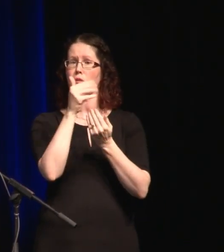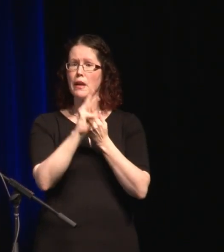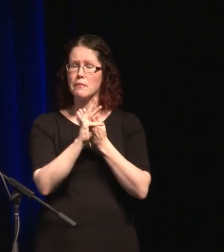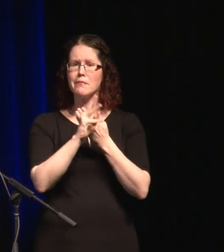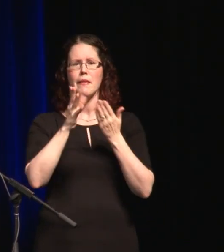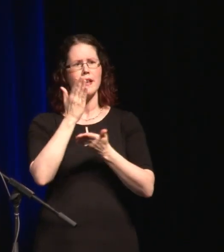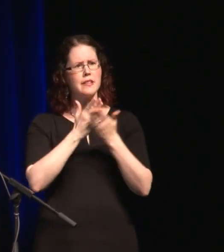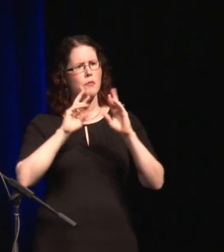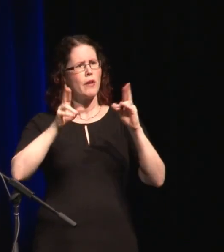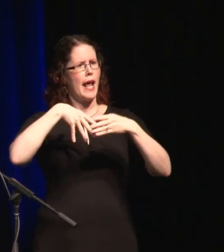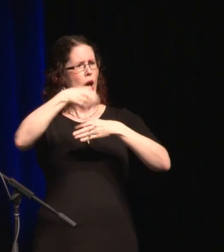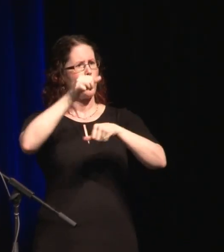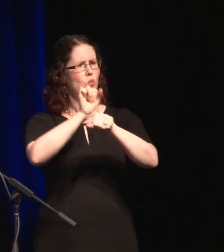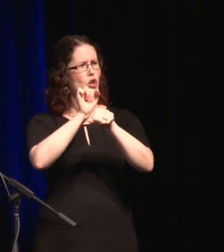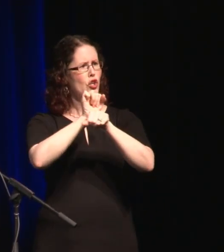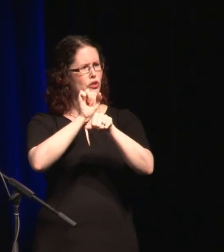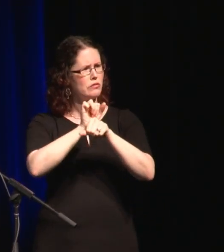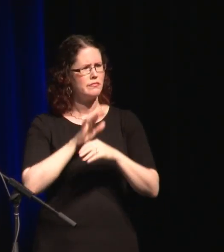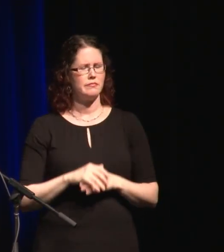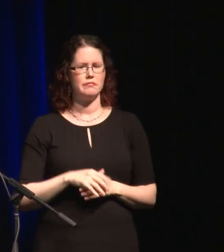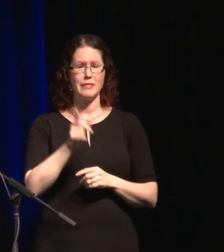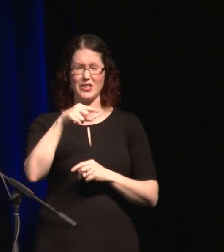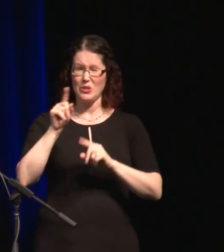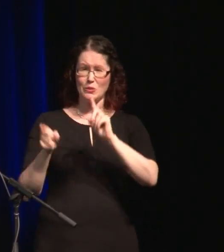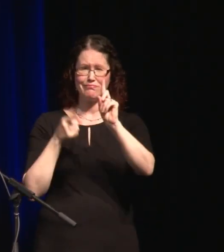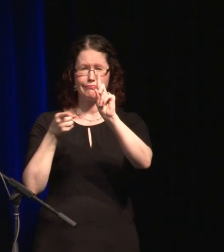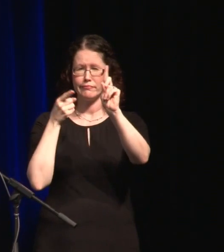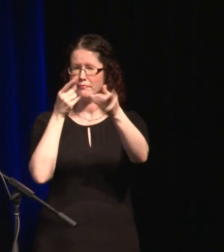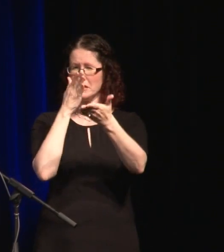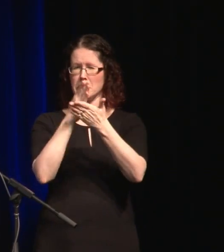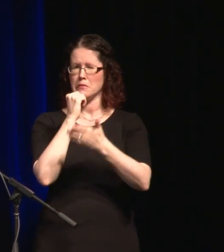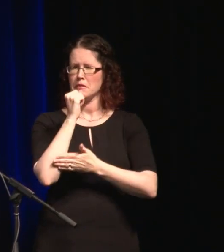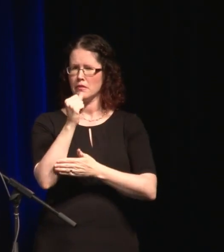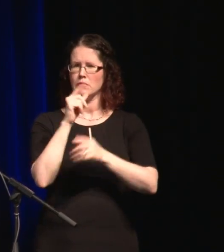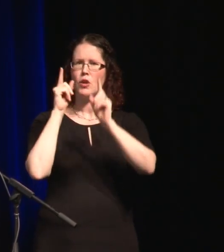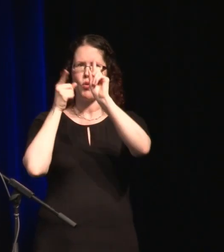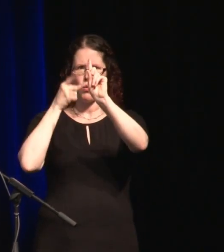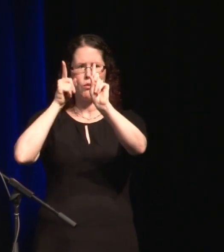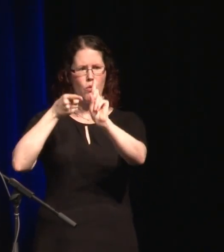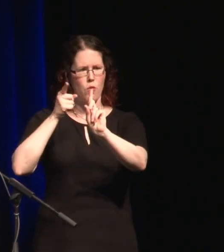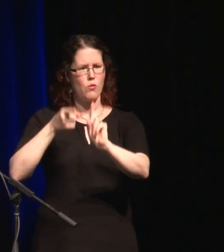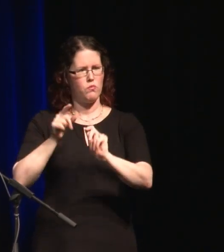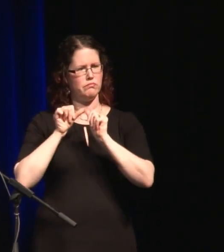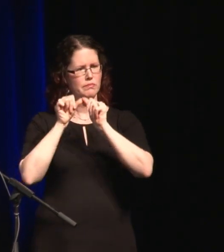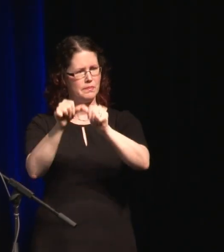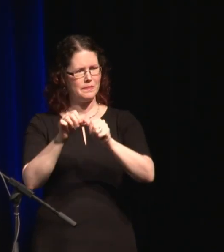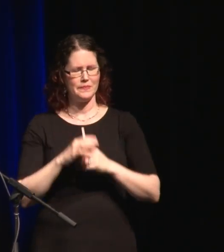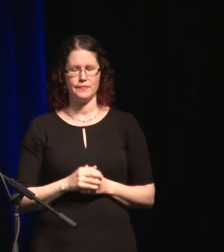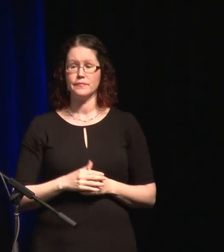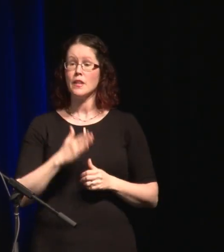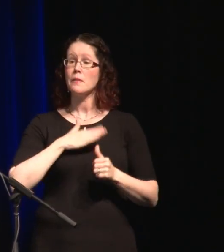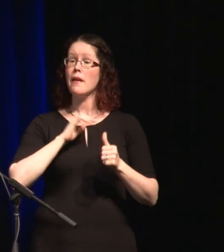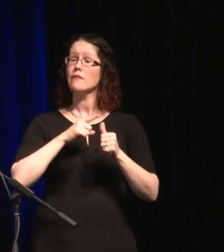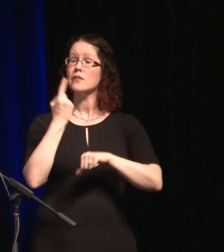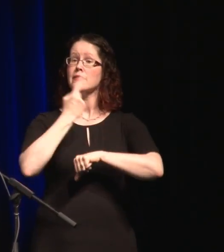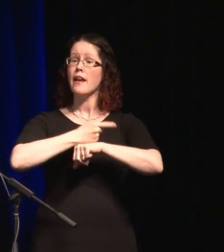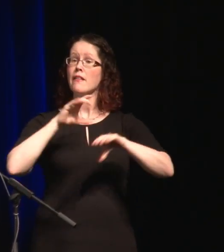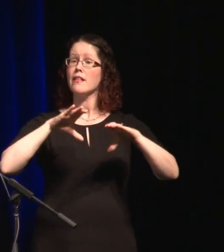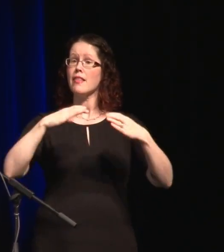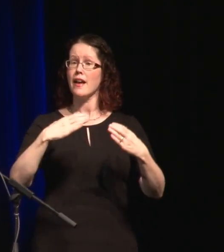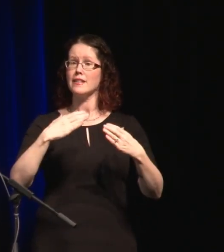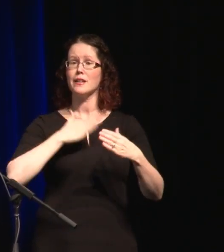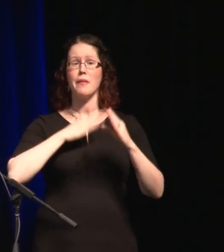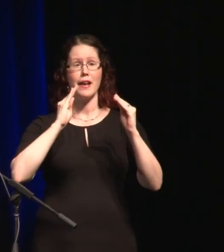stop. Never be afraid to challenge yourself, and never stop setting goals. On my first day of classes at NSCC, my